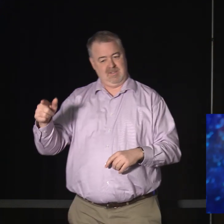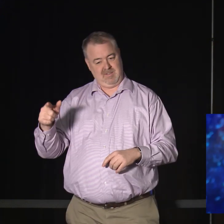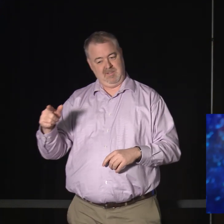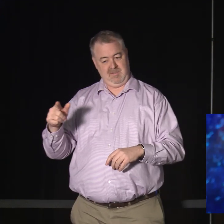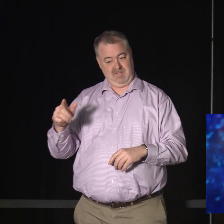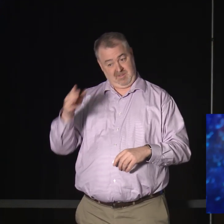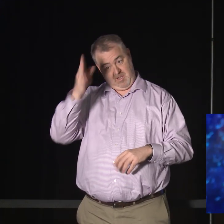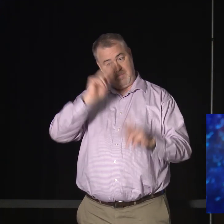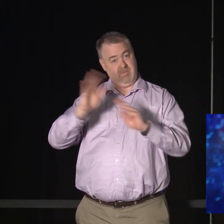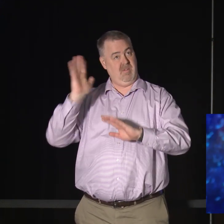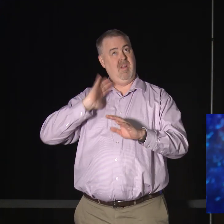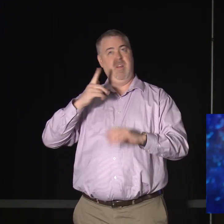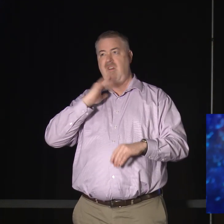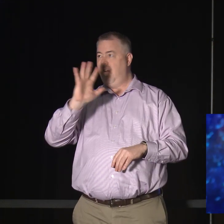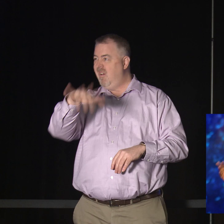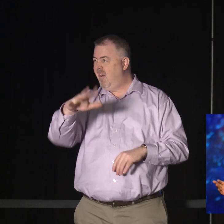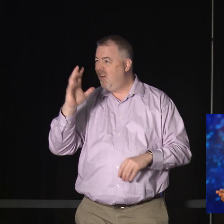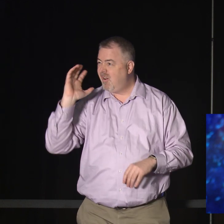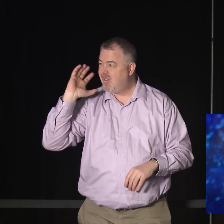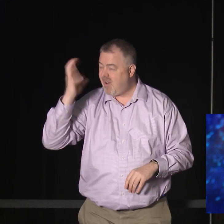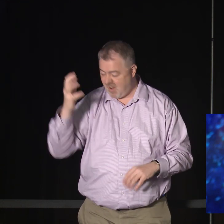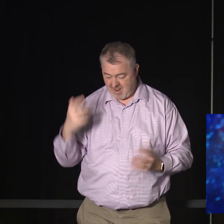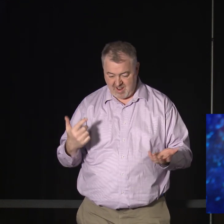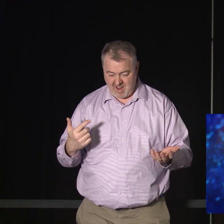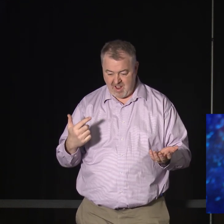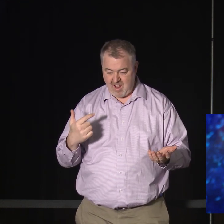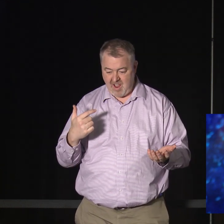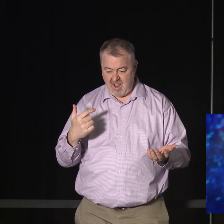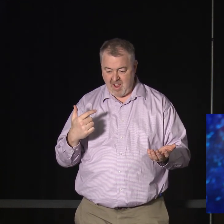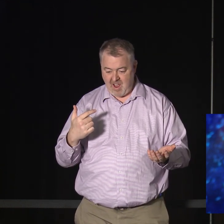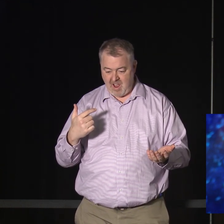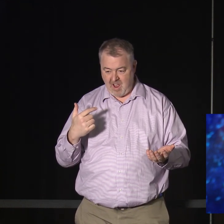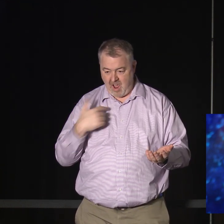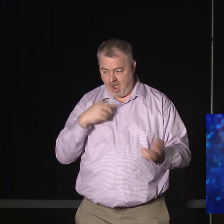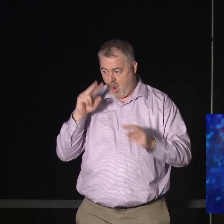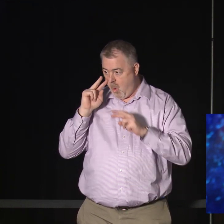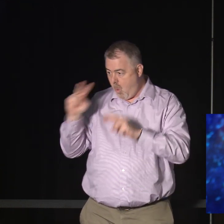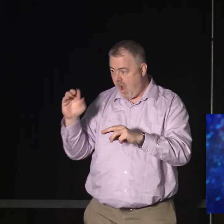mind. I'm looking for where the serpents are.